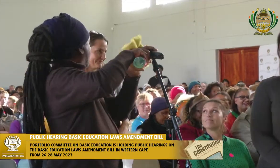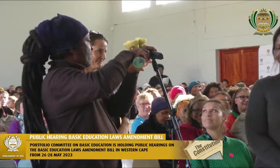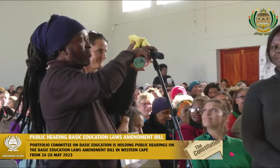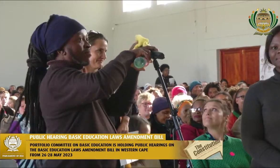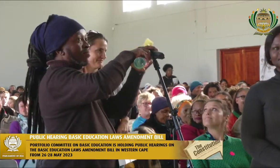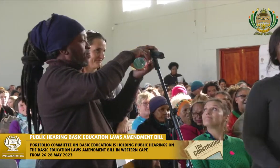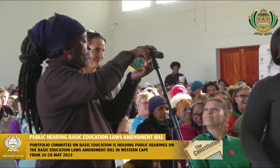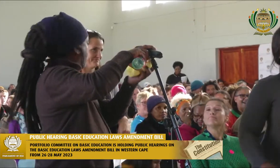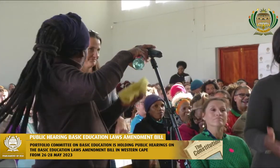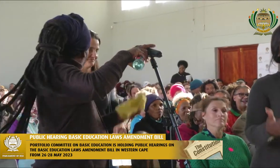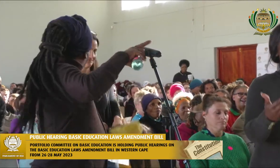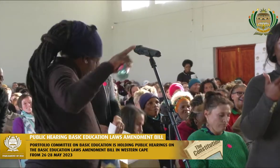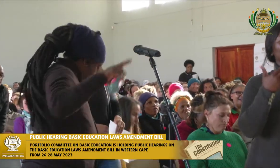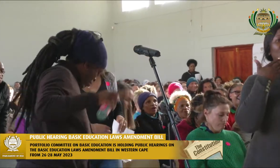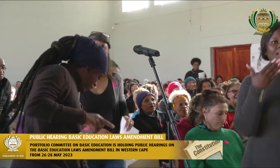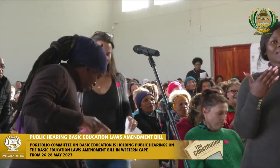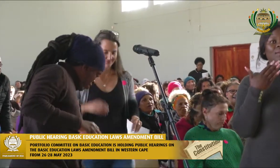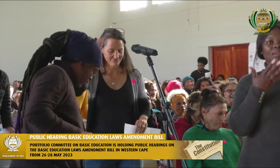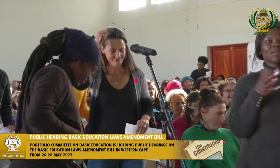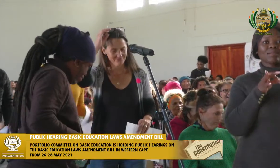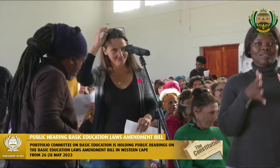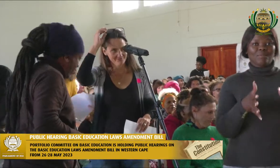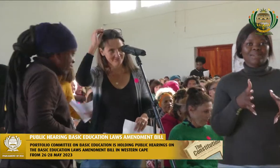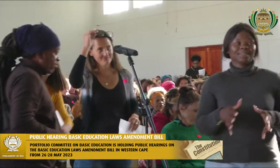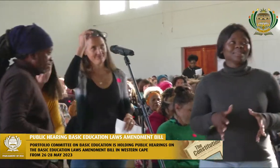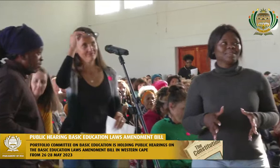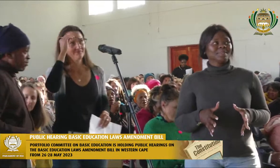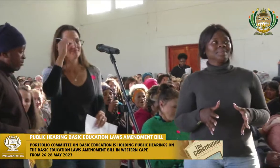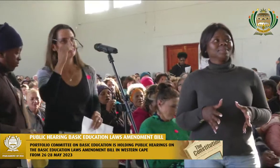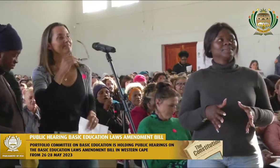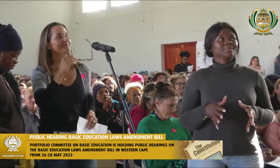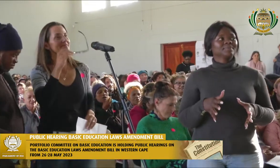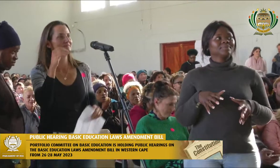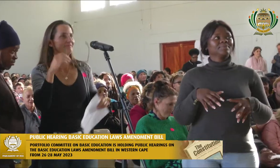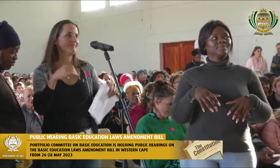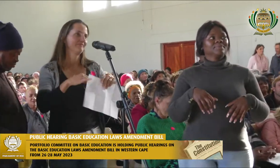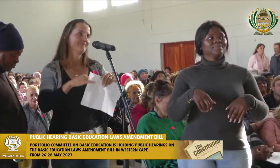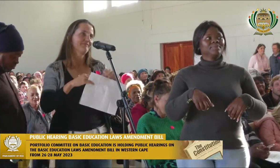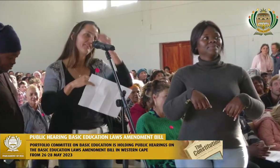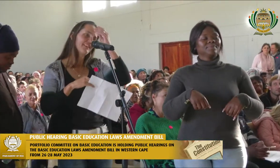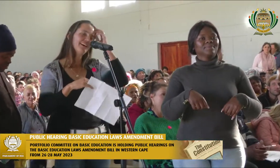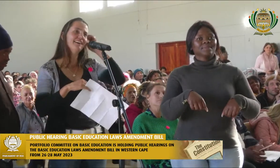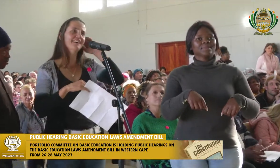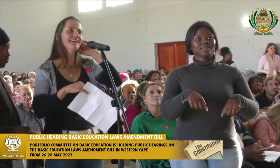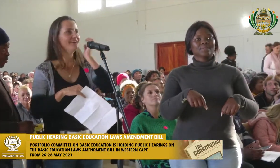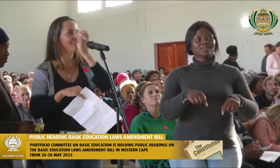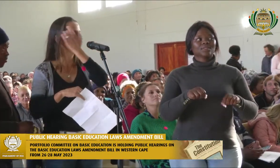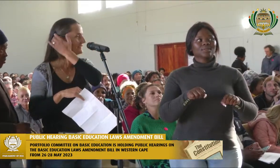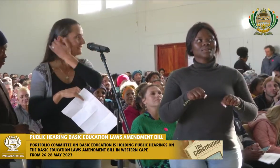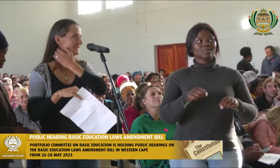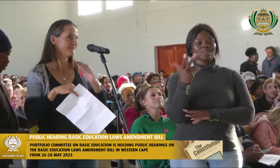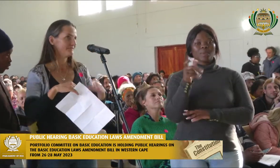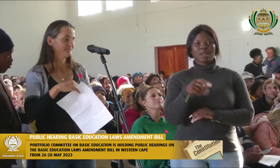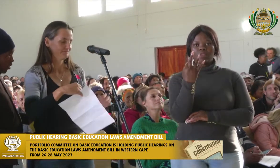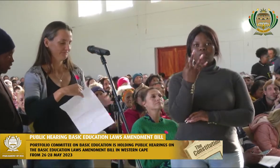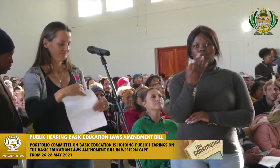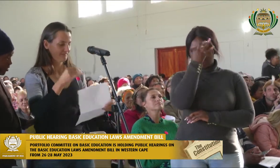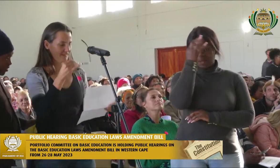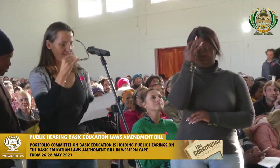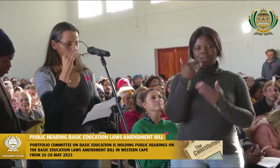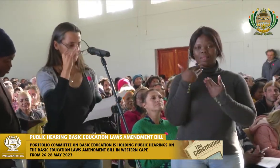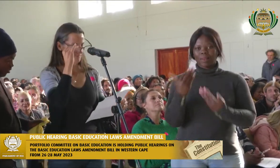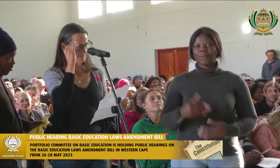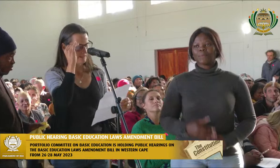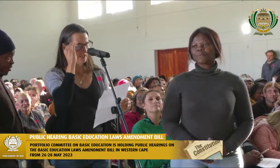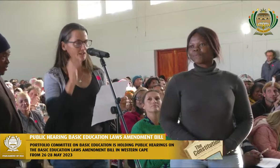Thank you. Thank you, our interpreter. Nature does not allow any vacuum. The next speaker, you have 3 minutes. Thank you.